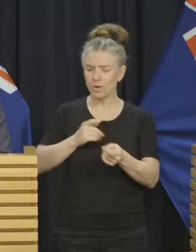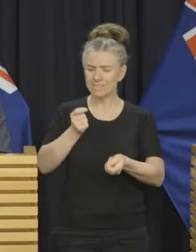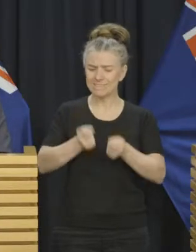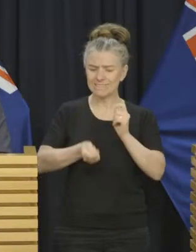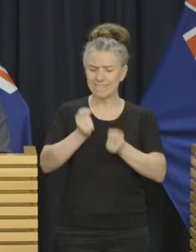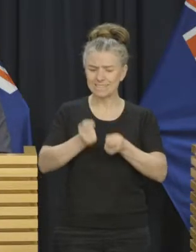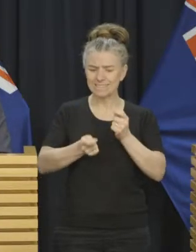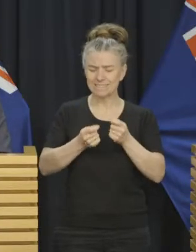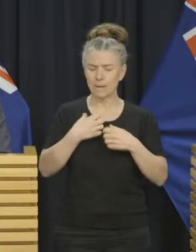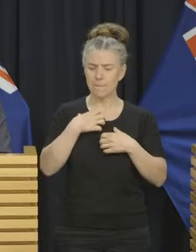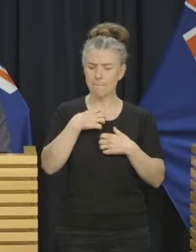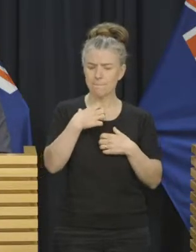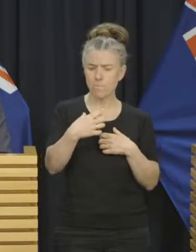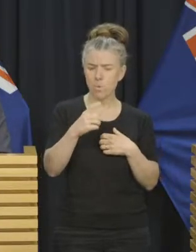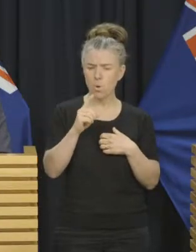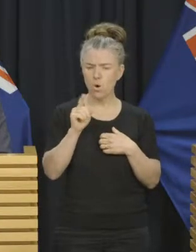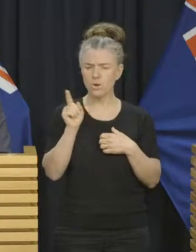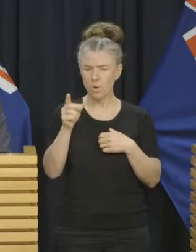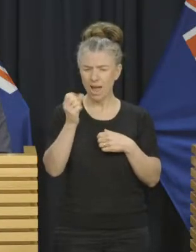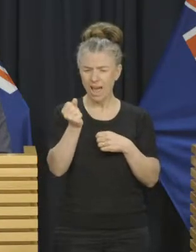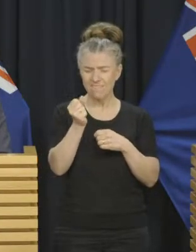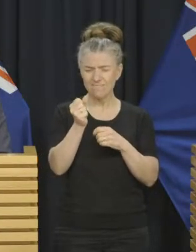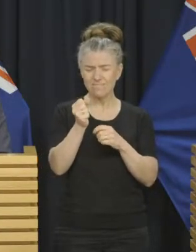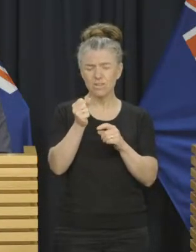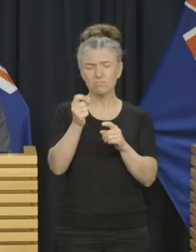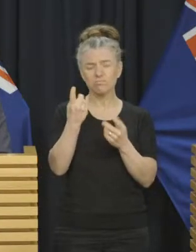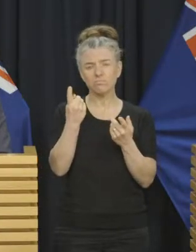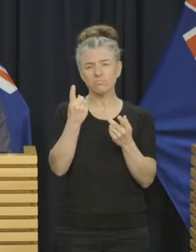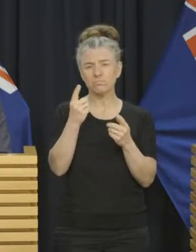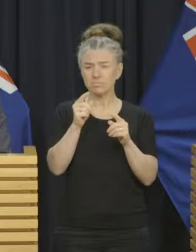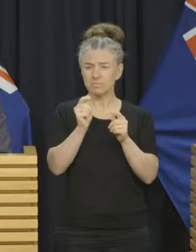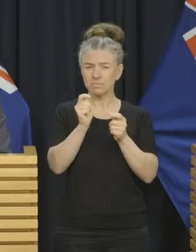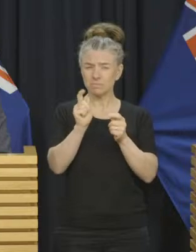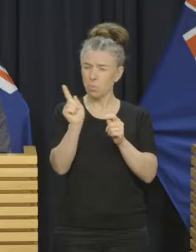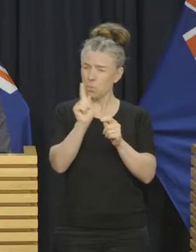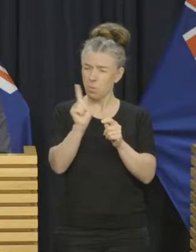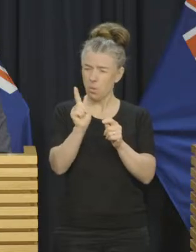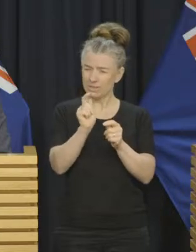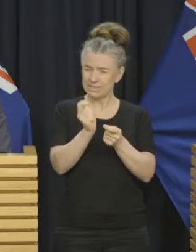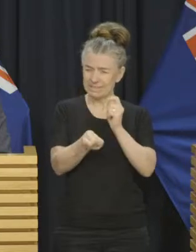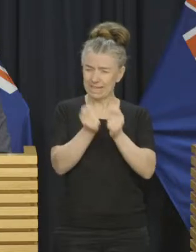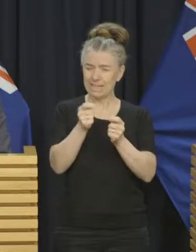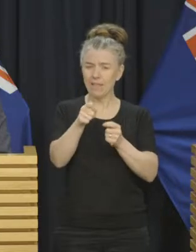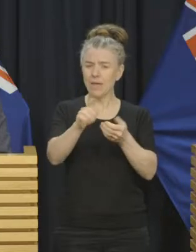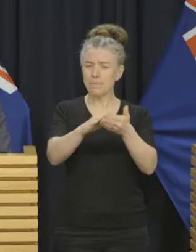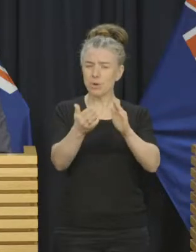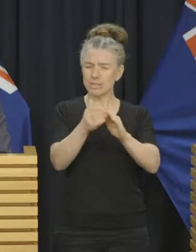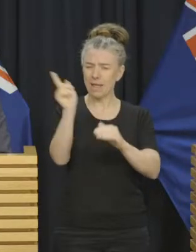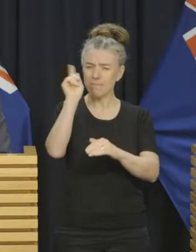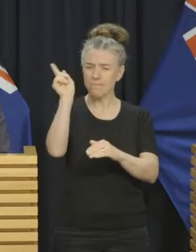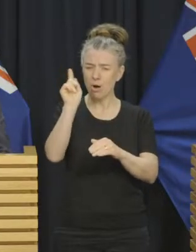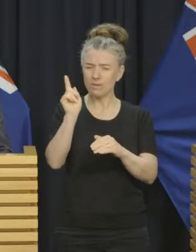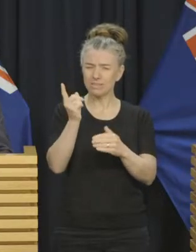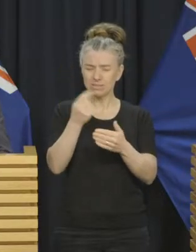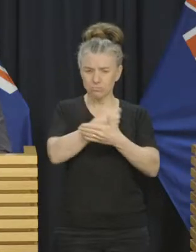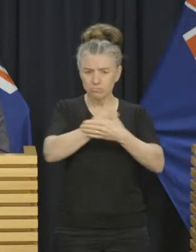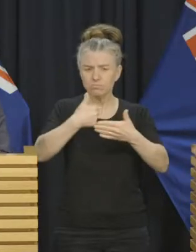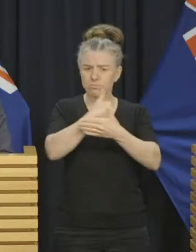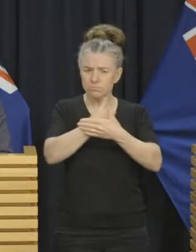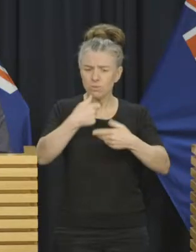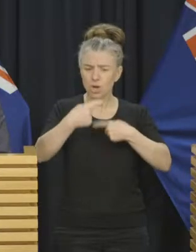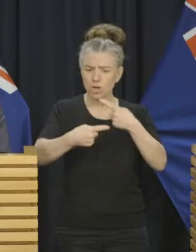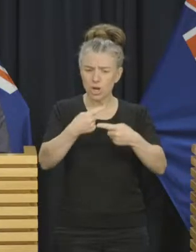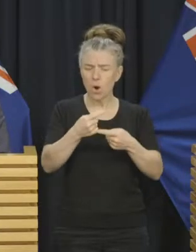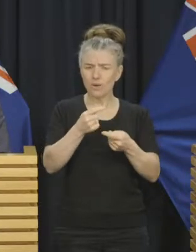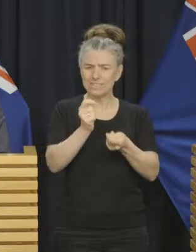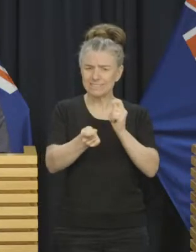rates. What sentinel or random community surveillance testing, if any, is being done currently? Look, as you see, the testing